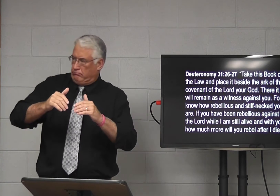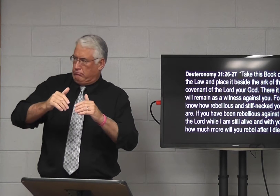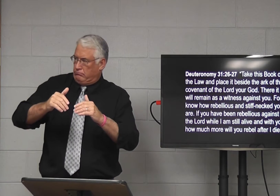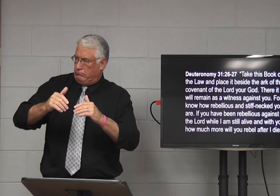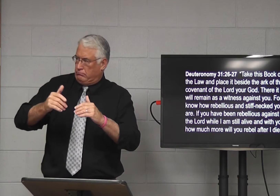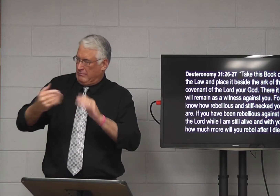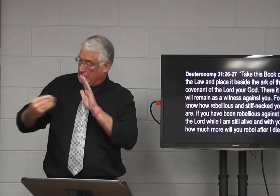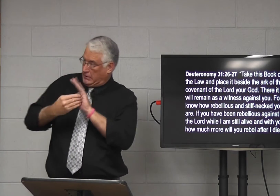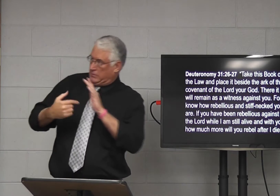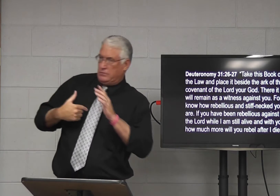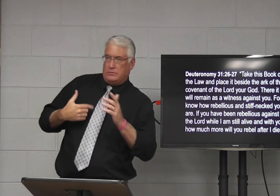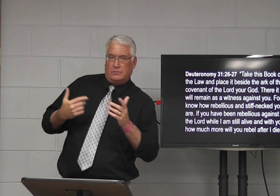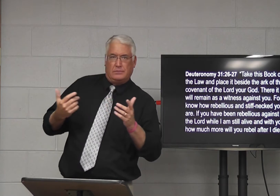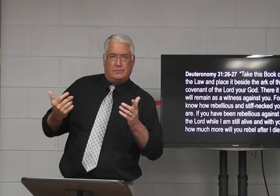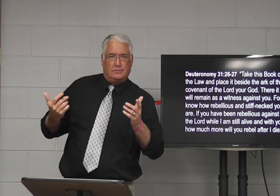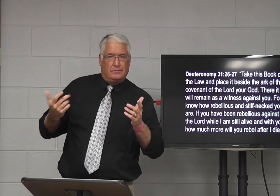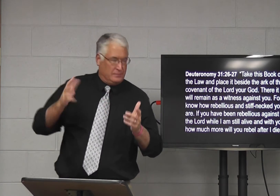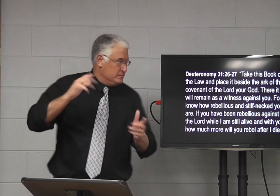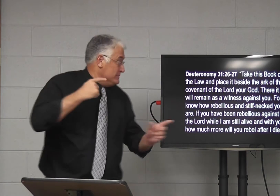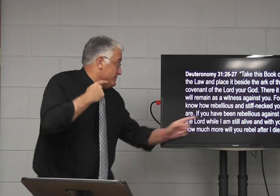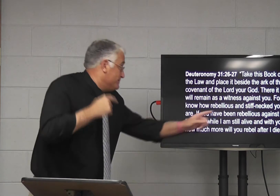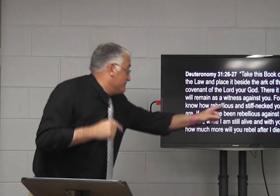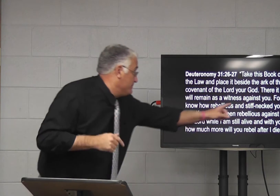temple against us.